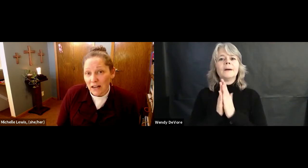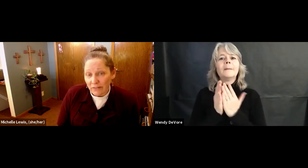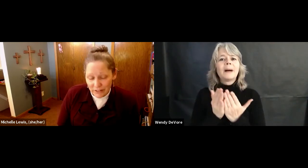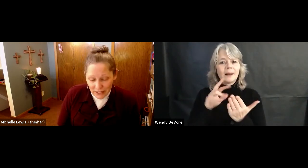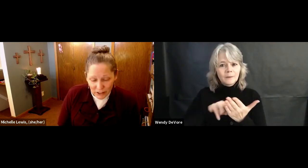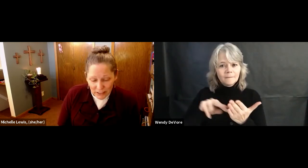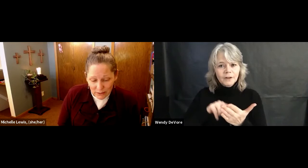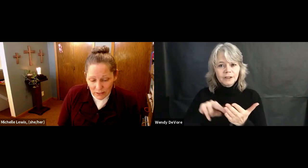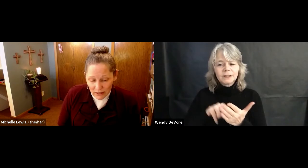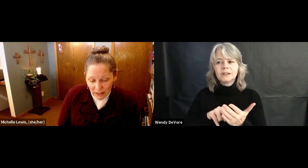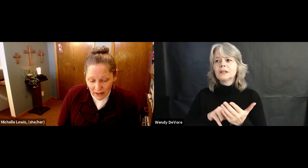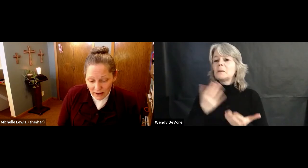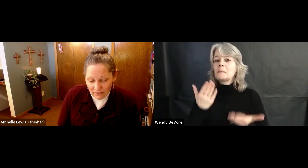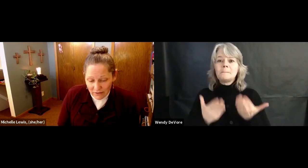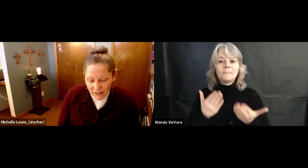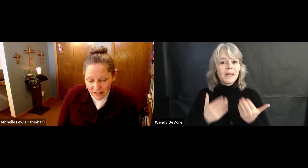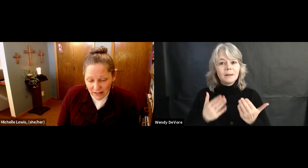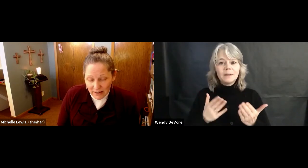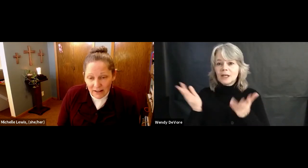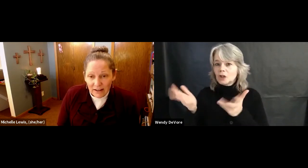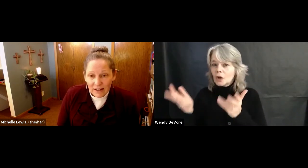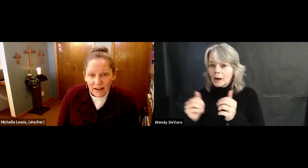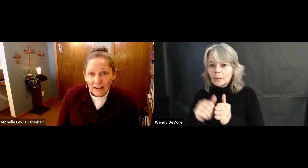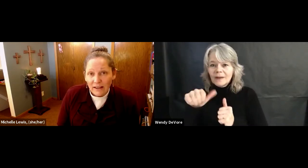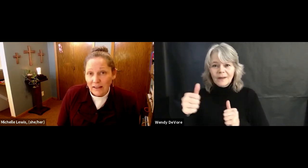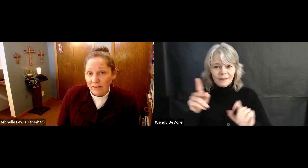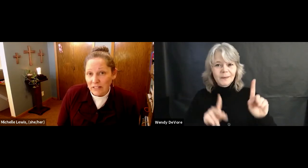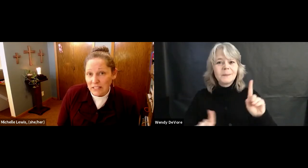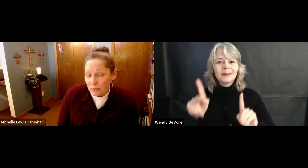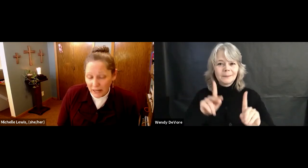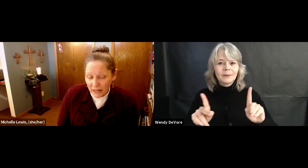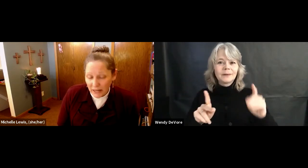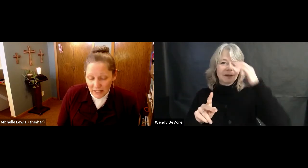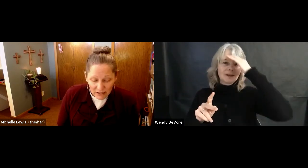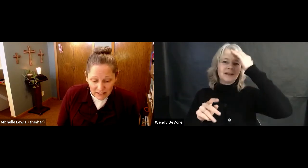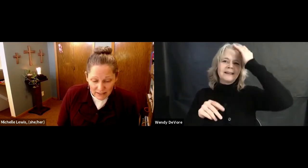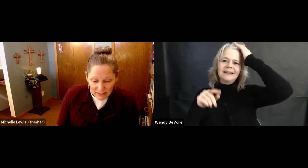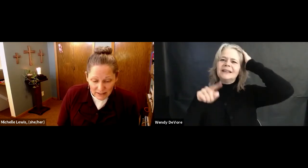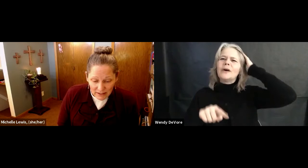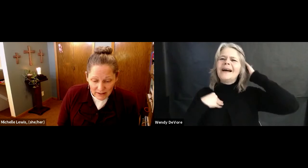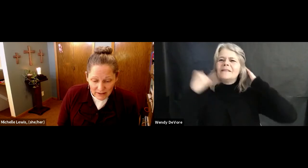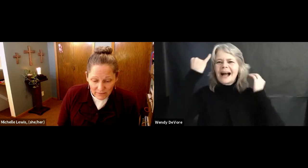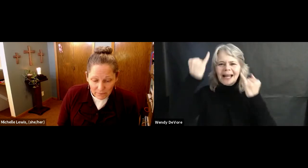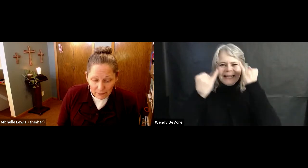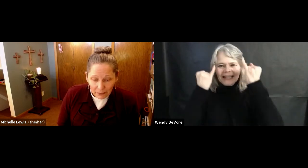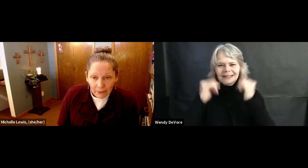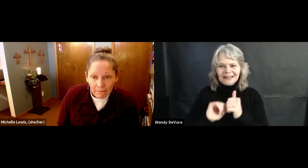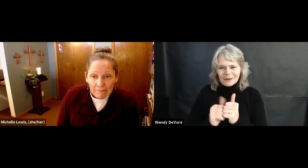suggest conversations we can have and give us some activities.